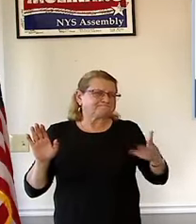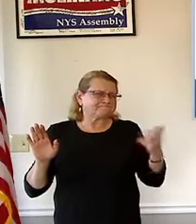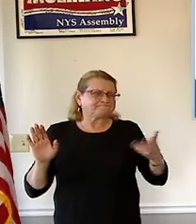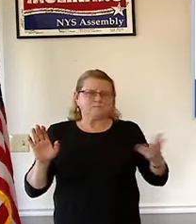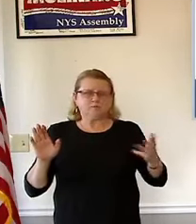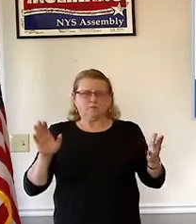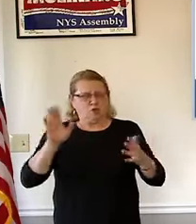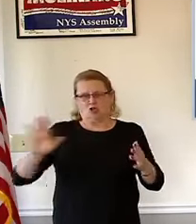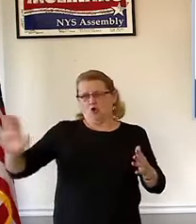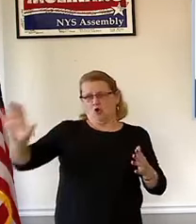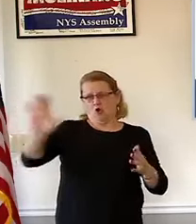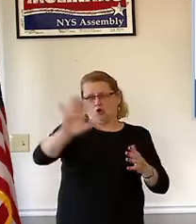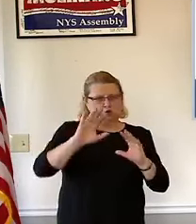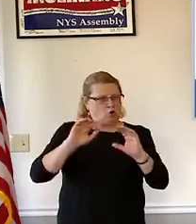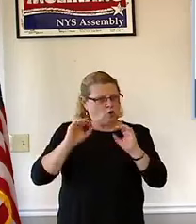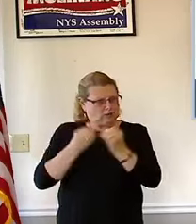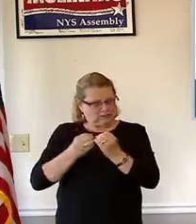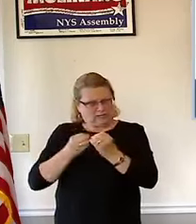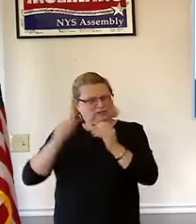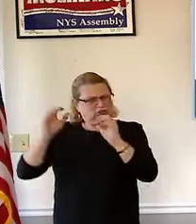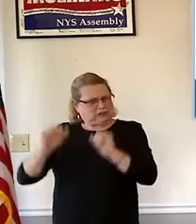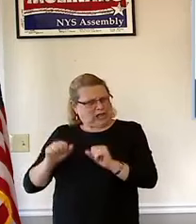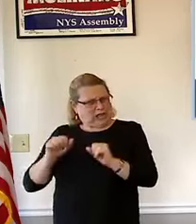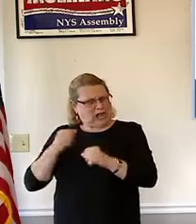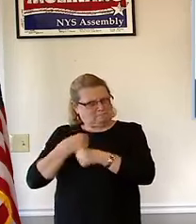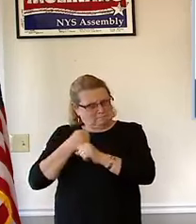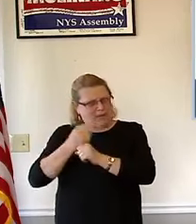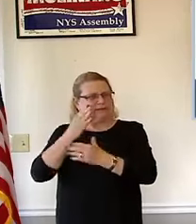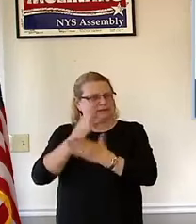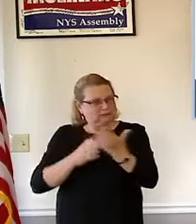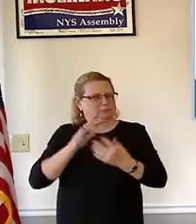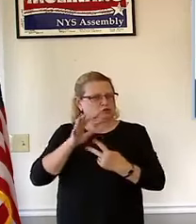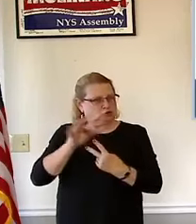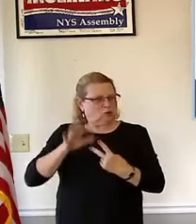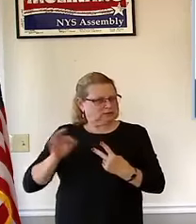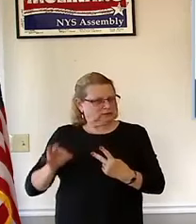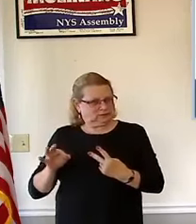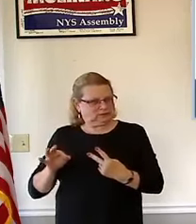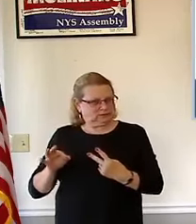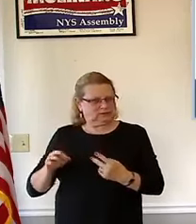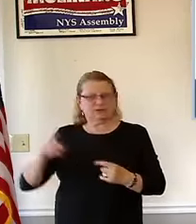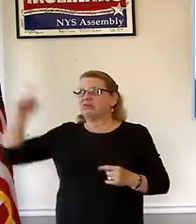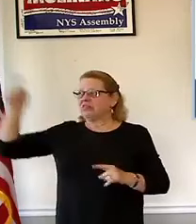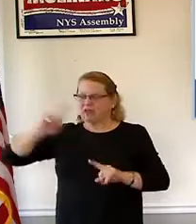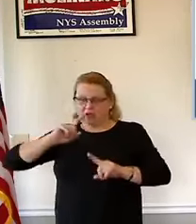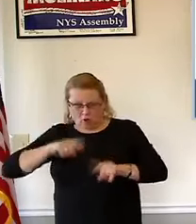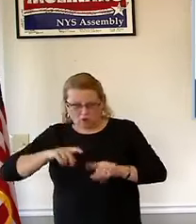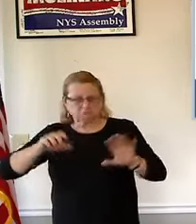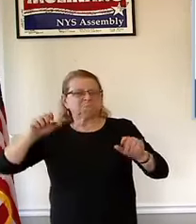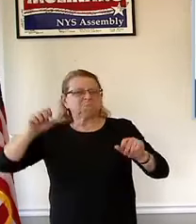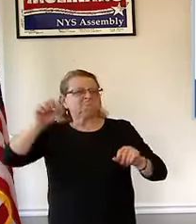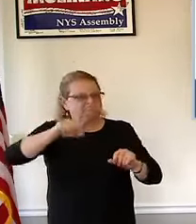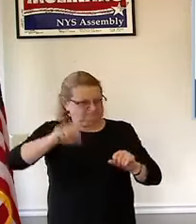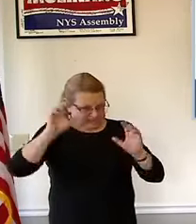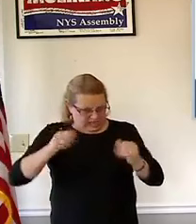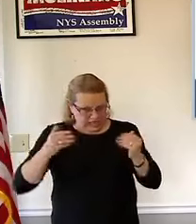these organizations get to make certain choices. So again, the order was issued. Visitation can commence.